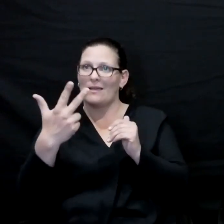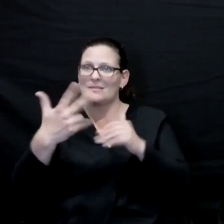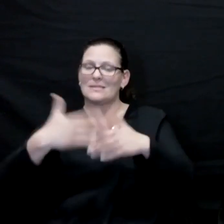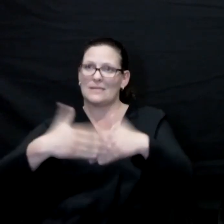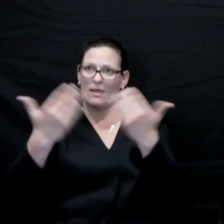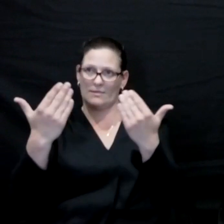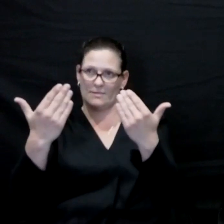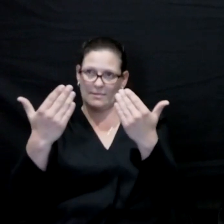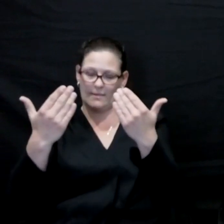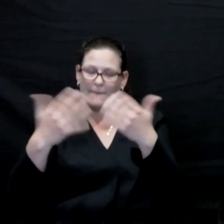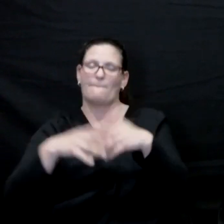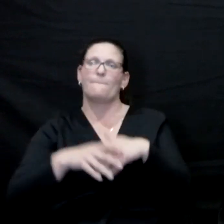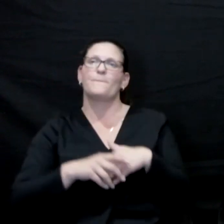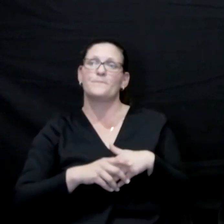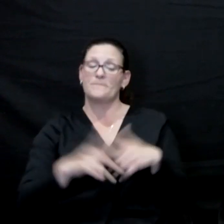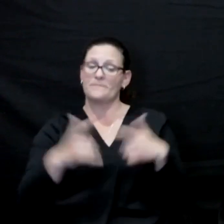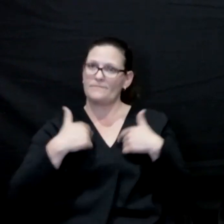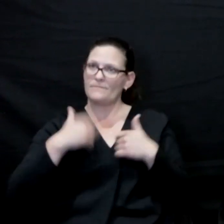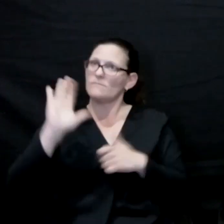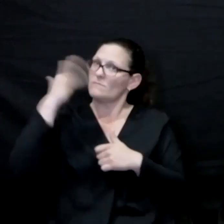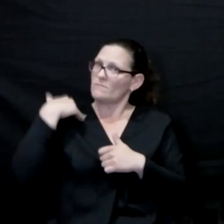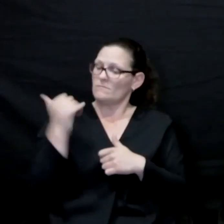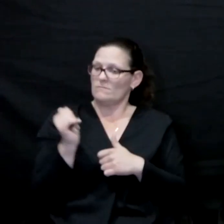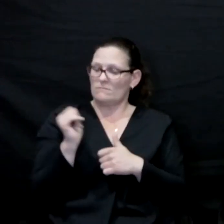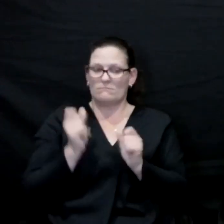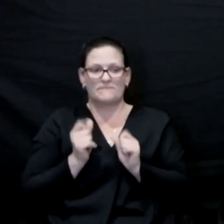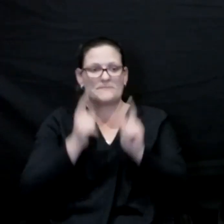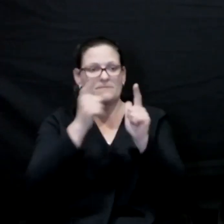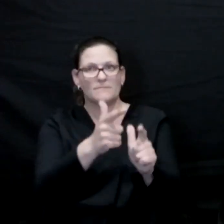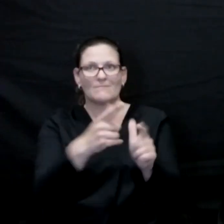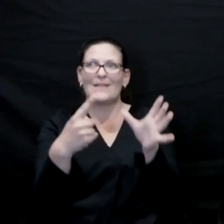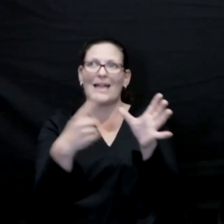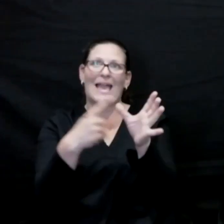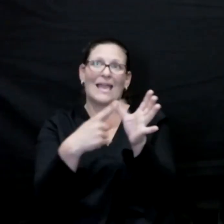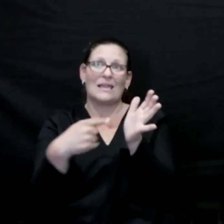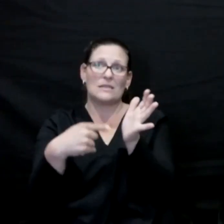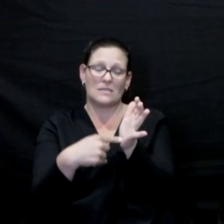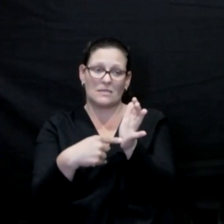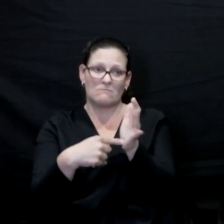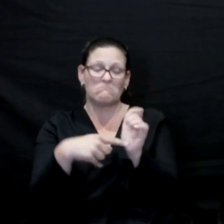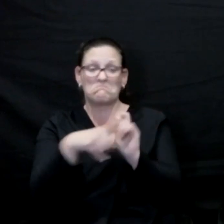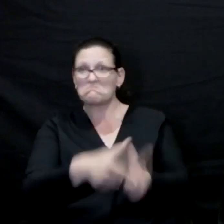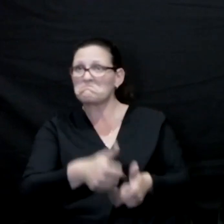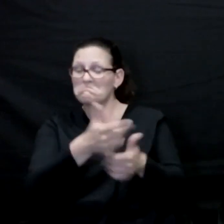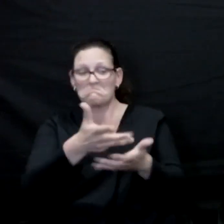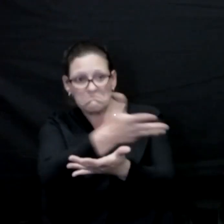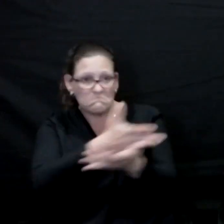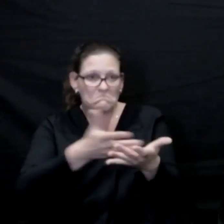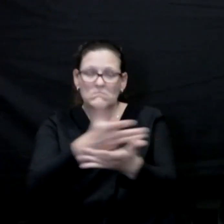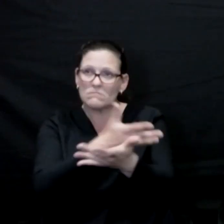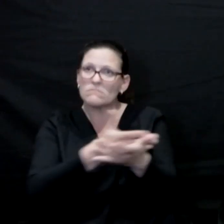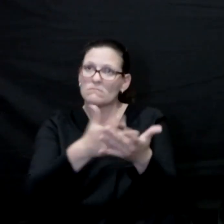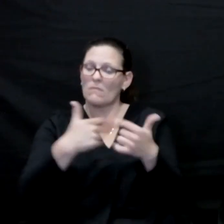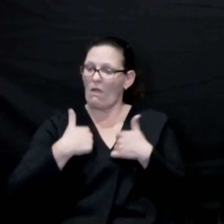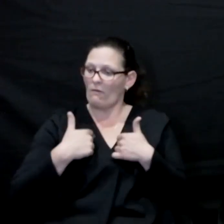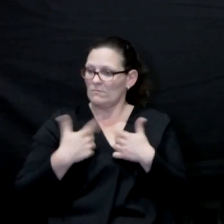also attended the AAT myself on behalf of clients, they're very accommodating and